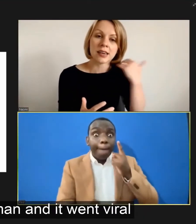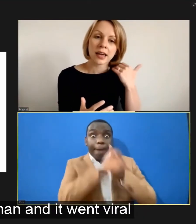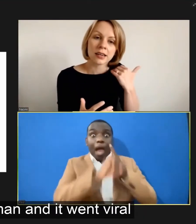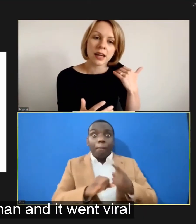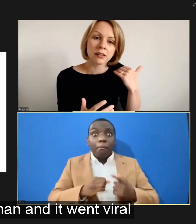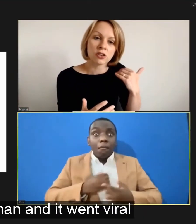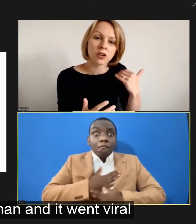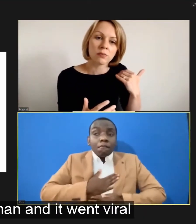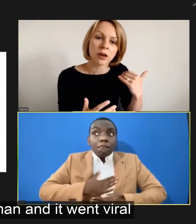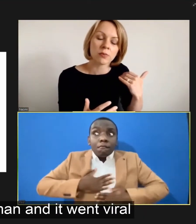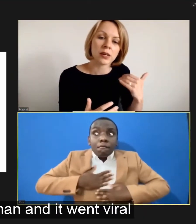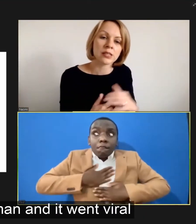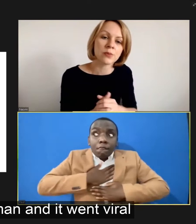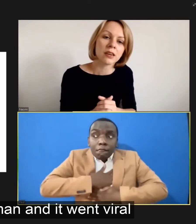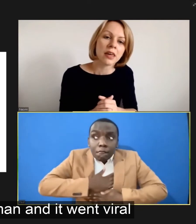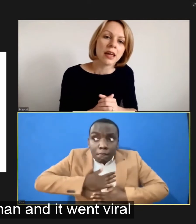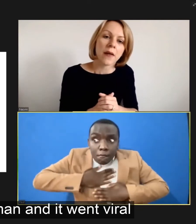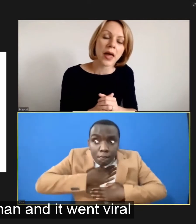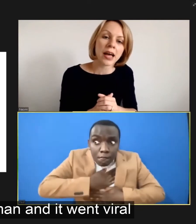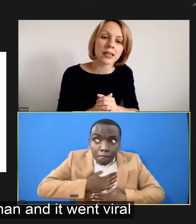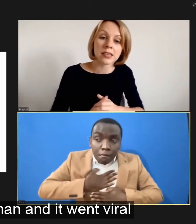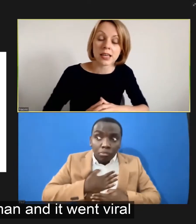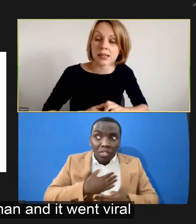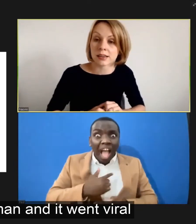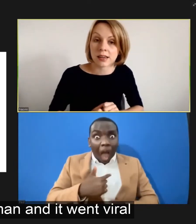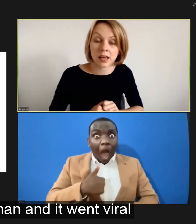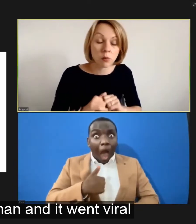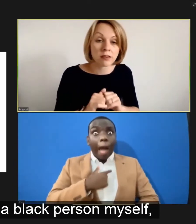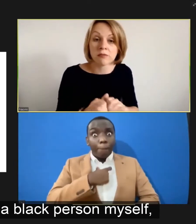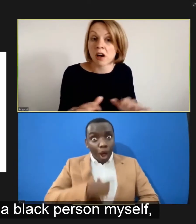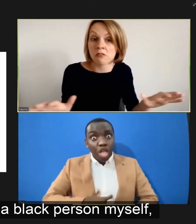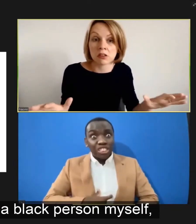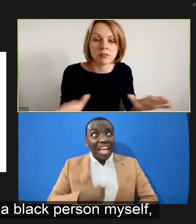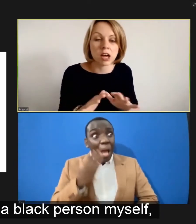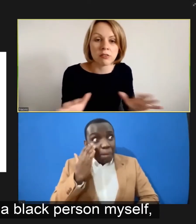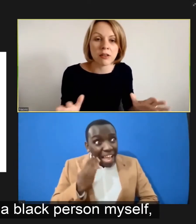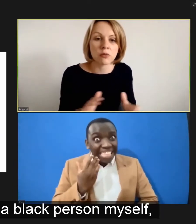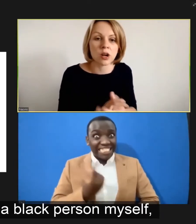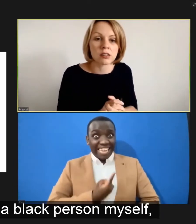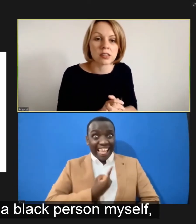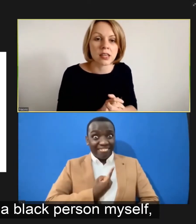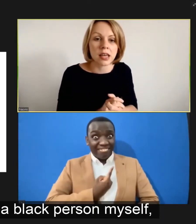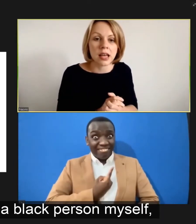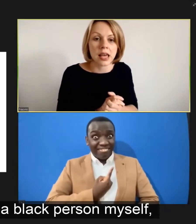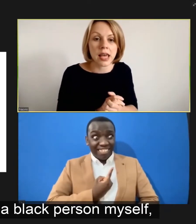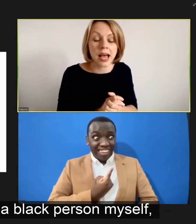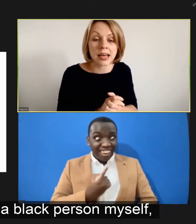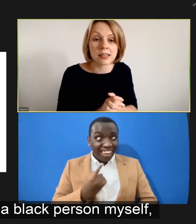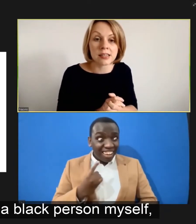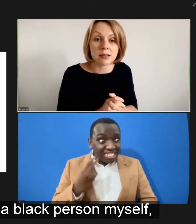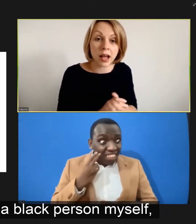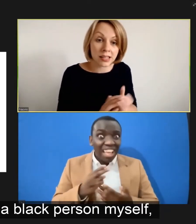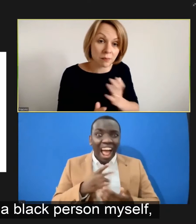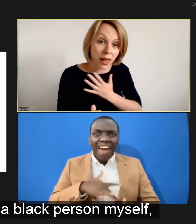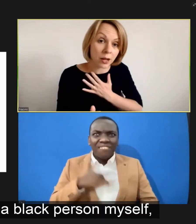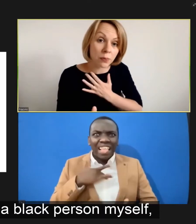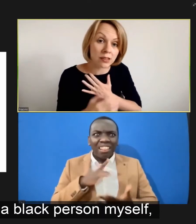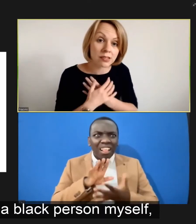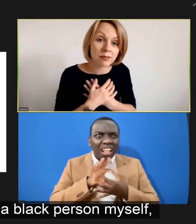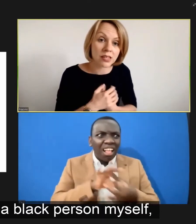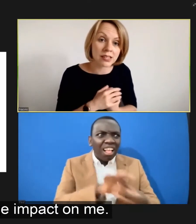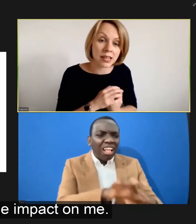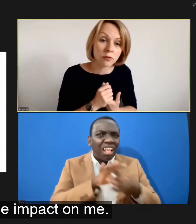neck knelt on by the policeman, and it went right around the world. And as a Black